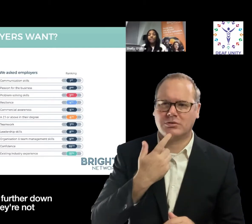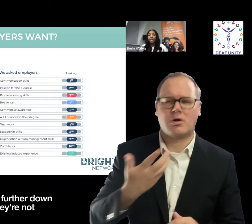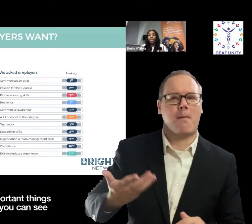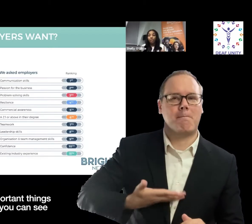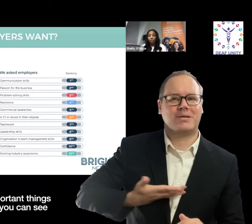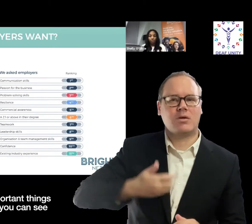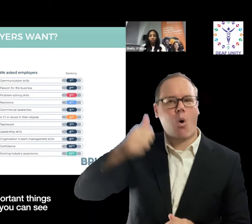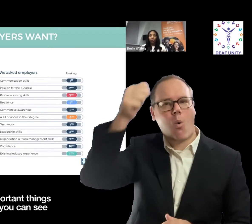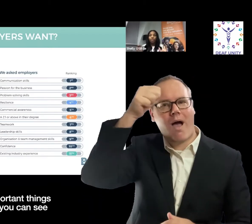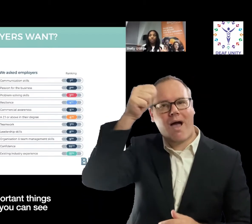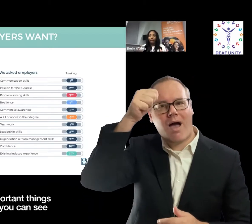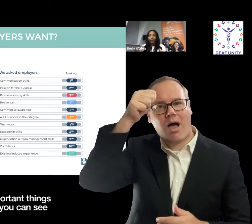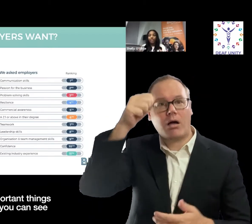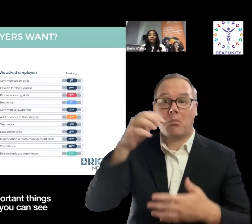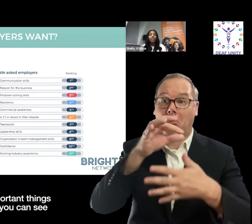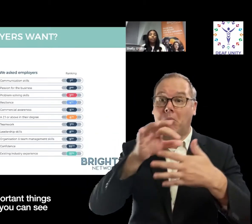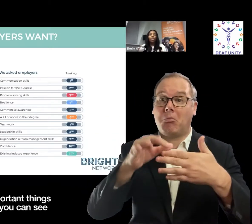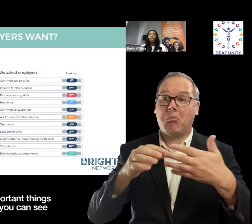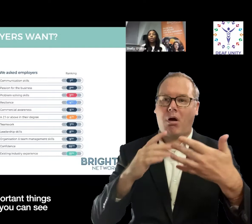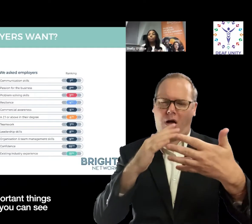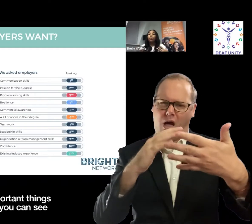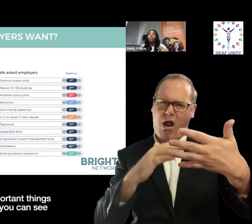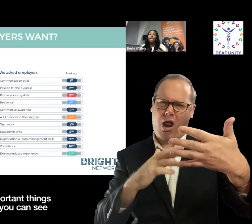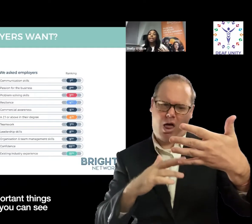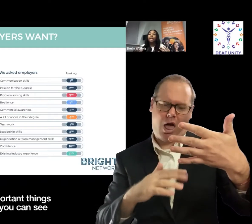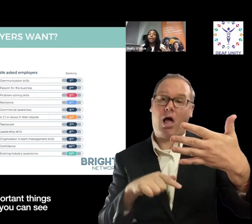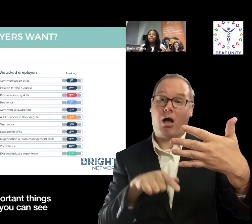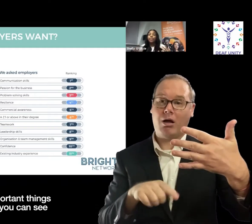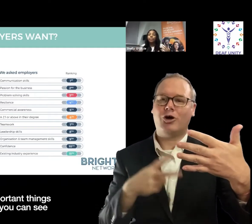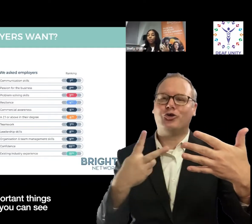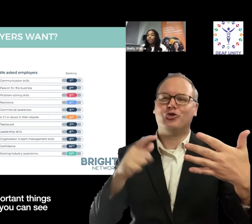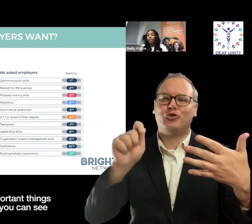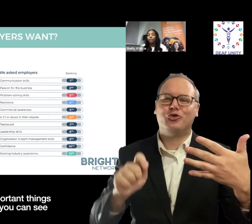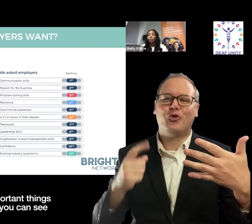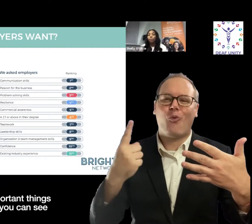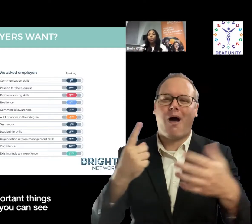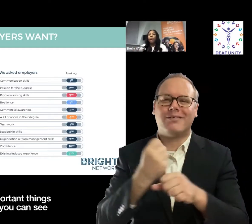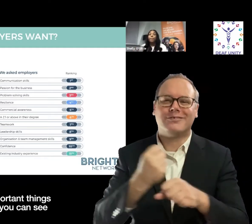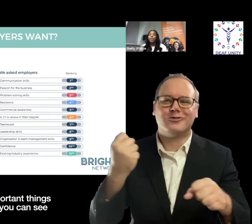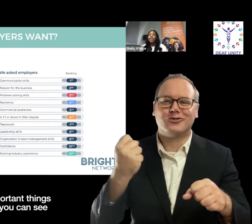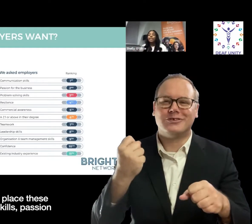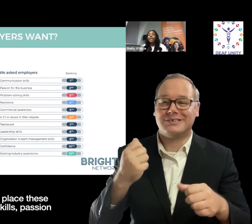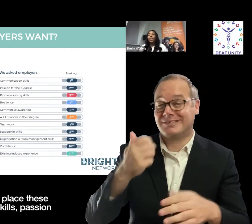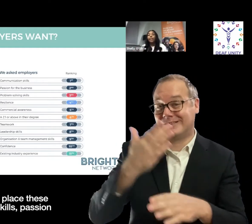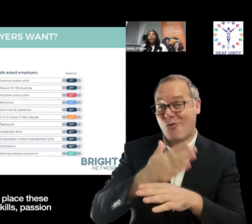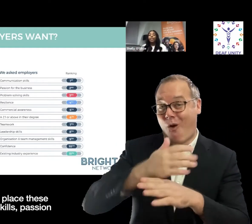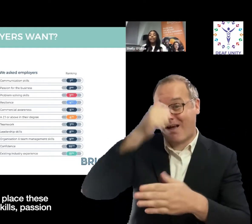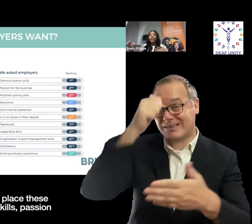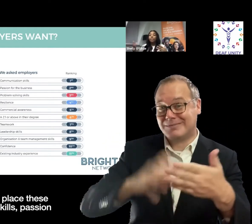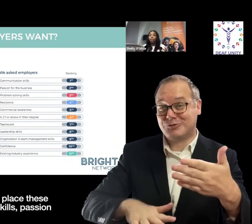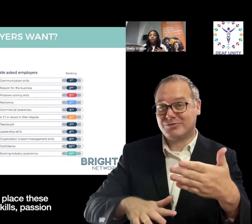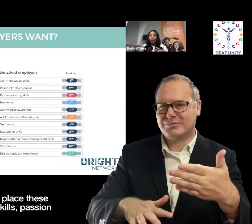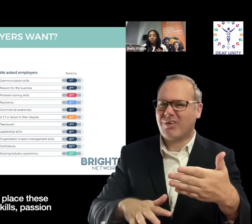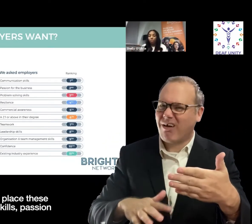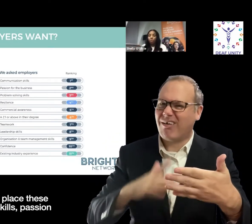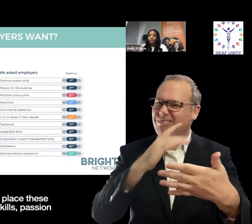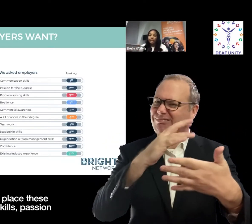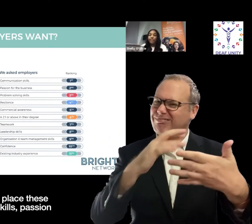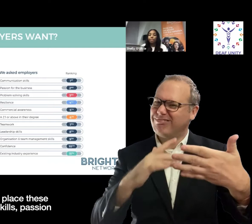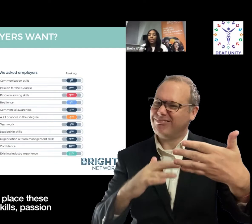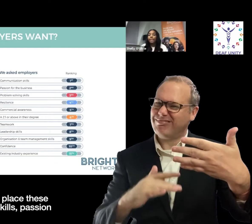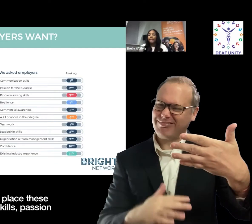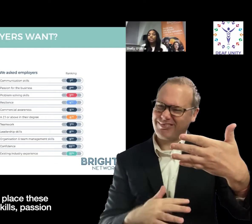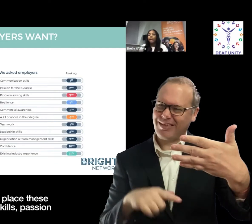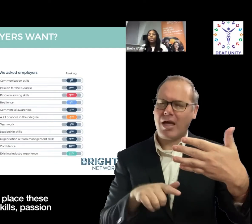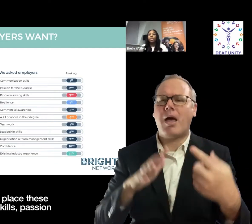not to say that they're not important factors or they're not important things that employers are looking for, but you can see in the level of importance